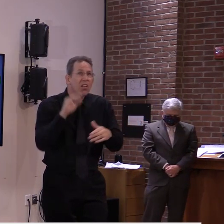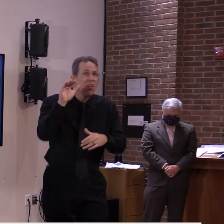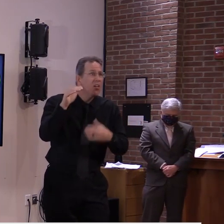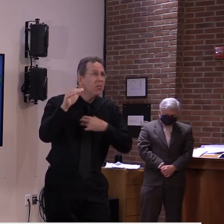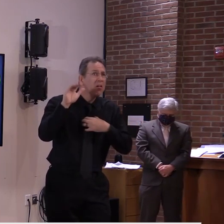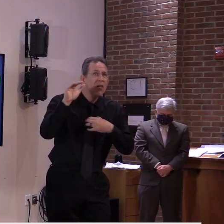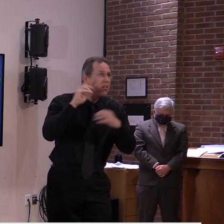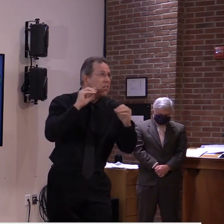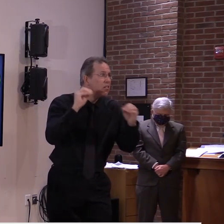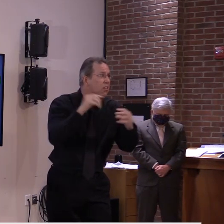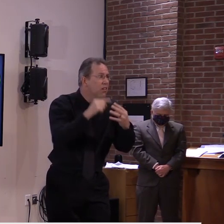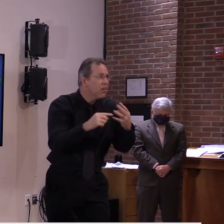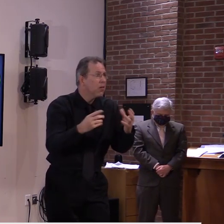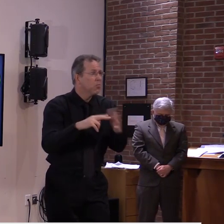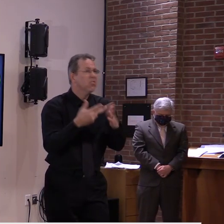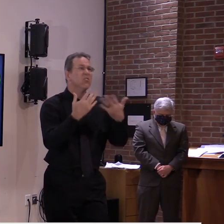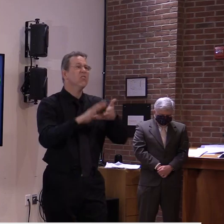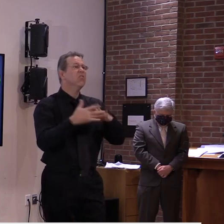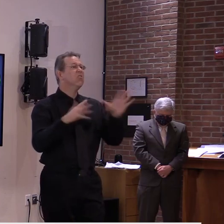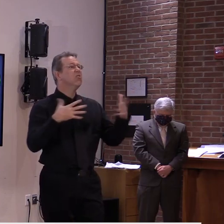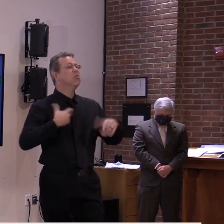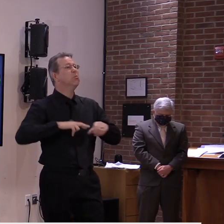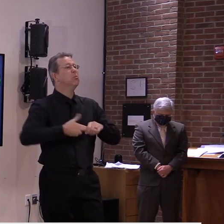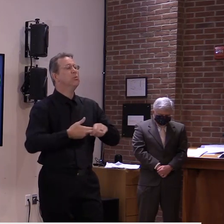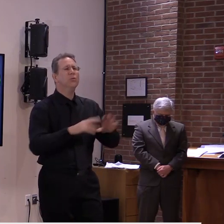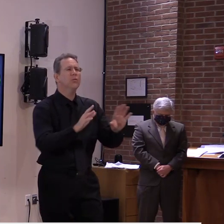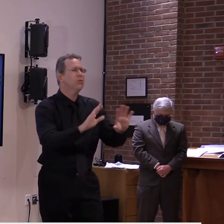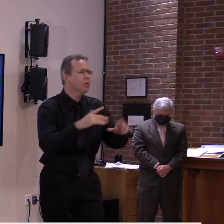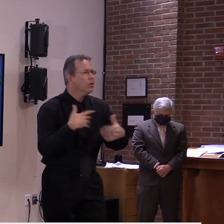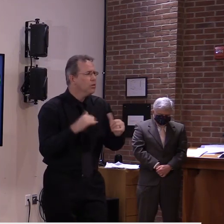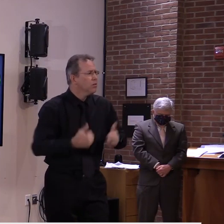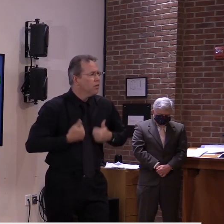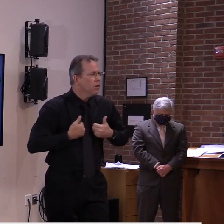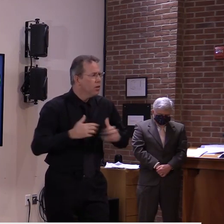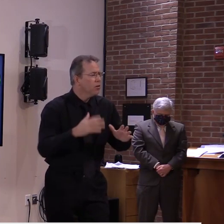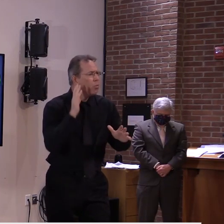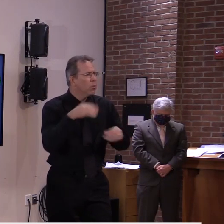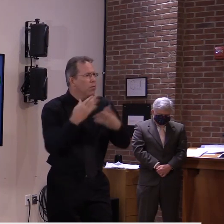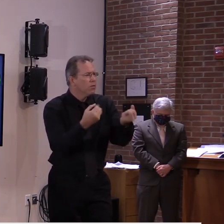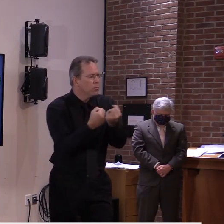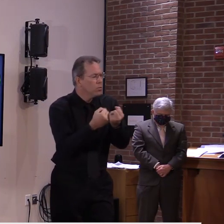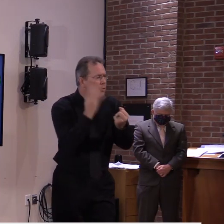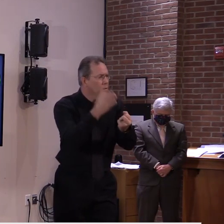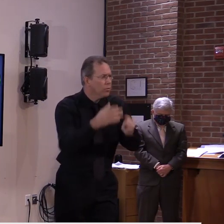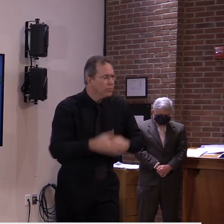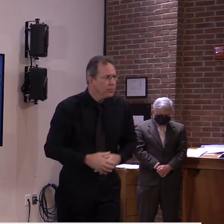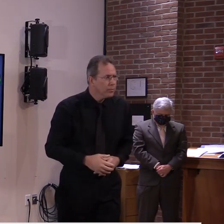as they're determined eligible for weeks that occurred prior to the end of the program.